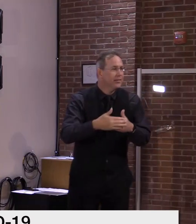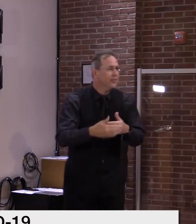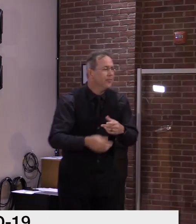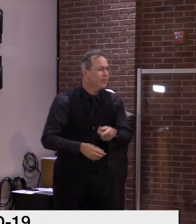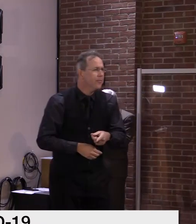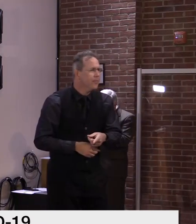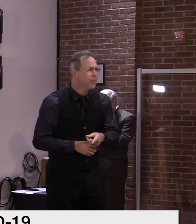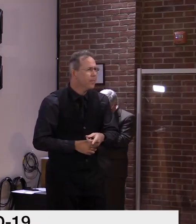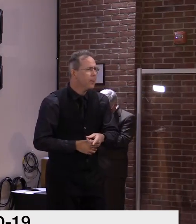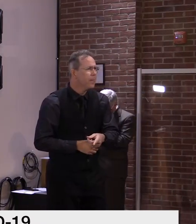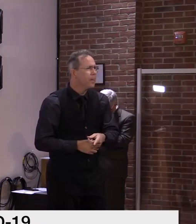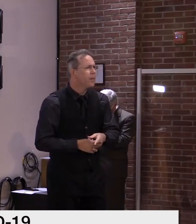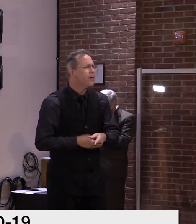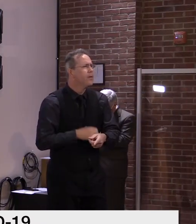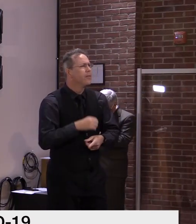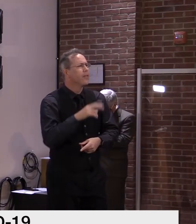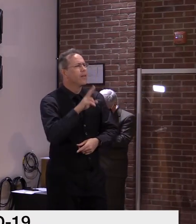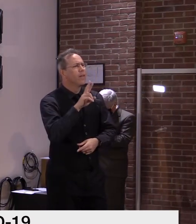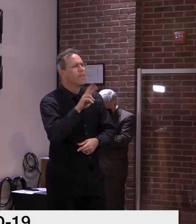Lisa Loomis, the Valley Reporter.